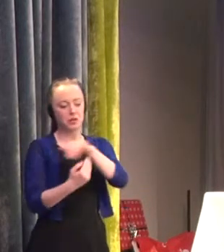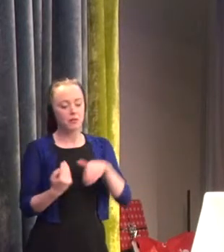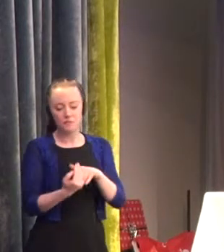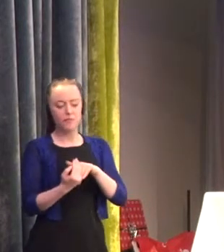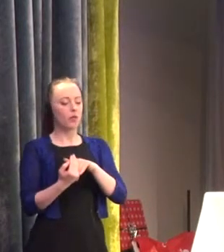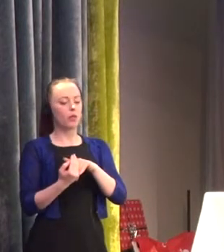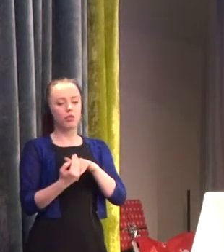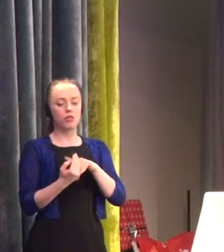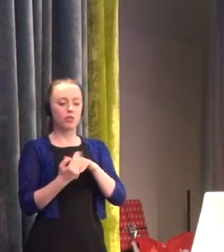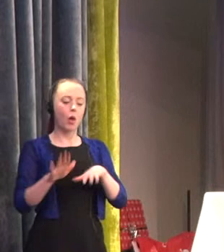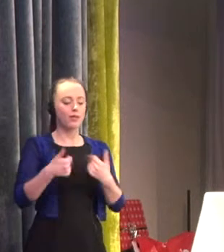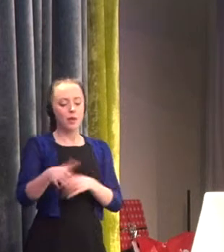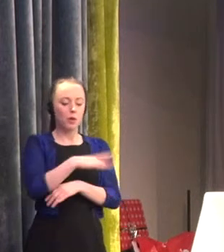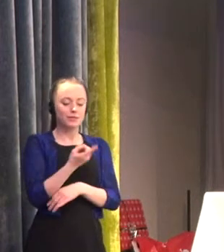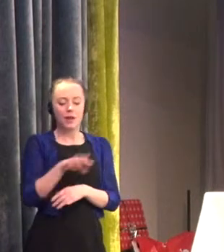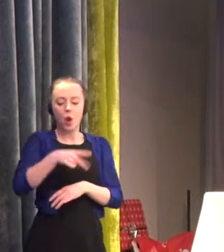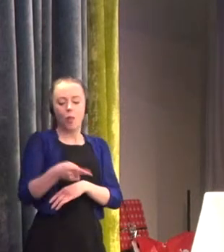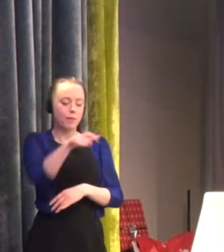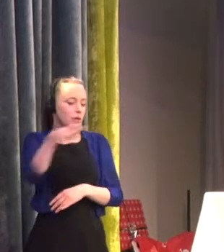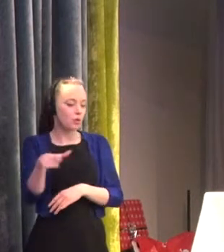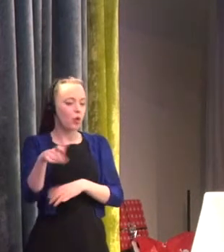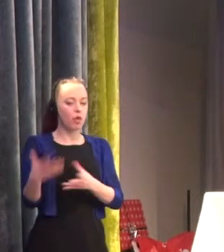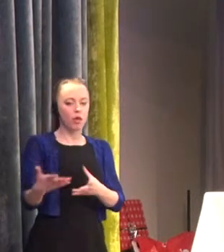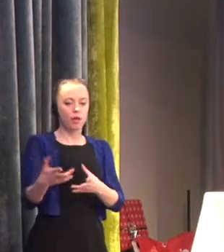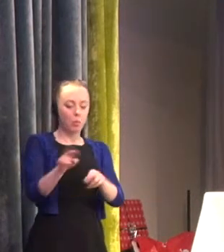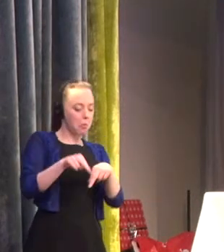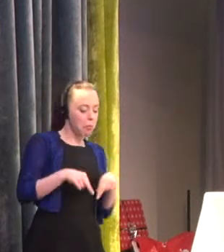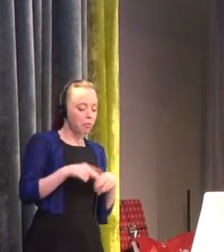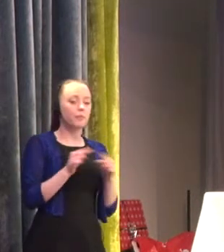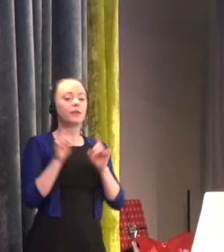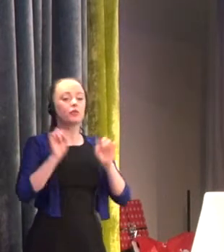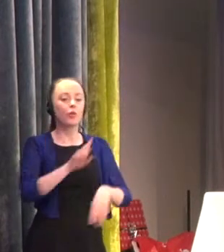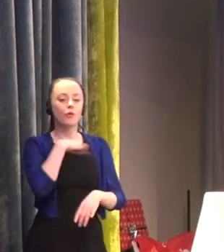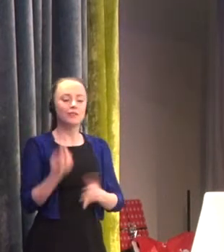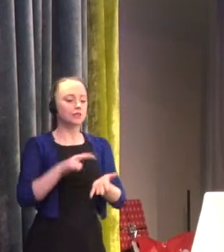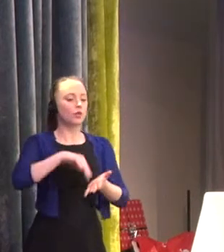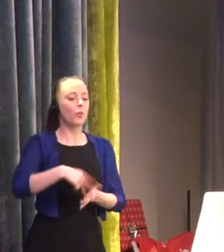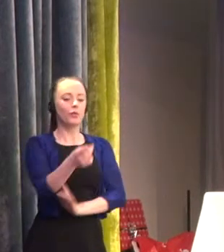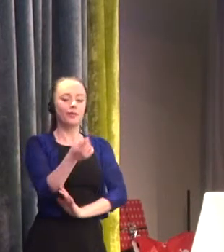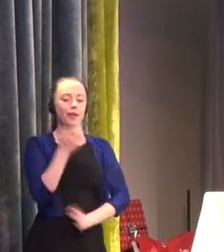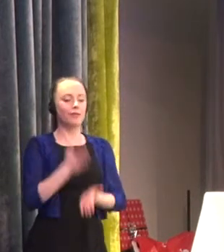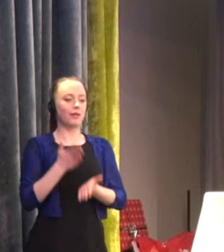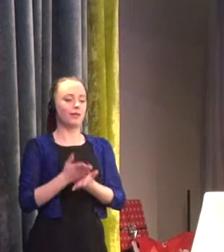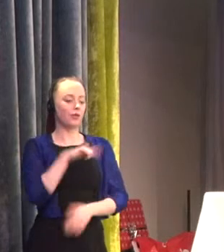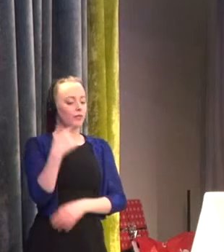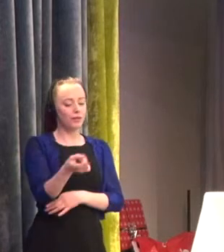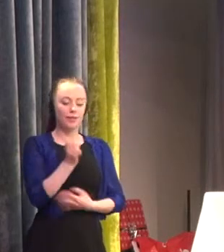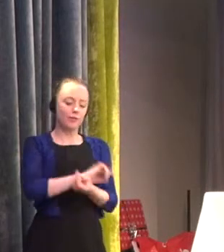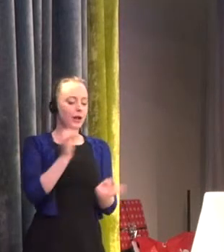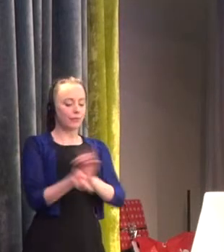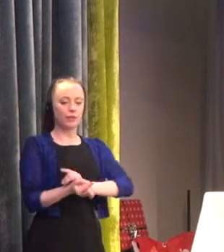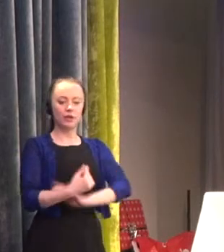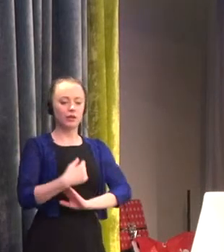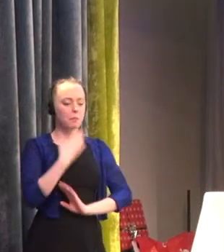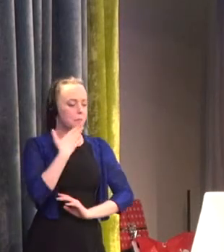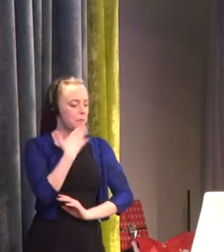are now claiming their rights, coming together, advocating for change. And it's a marvelous experience. I've been privileged to